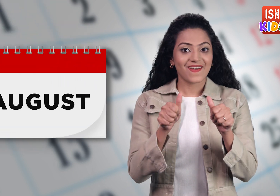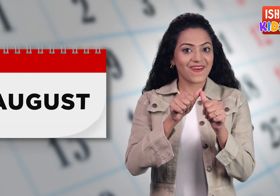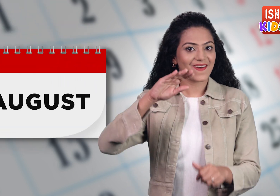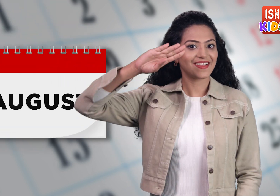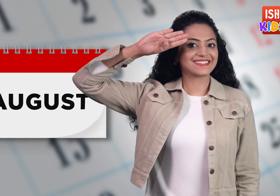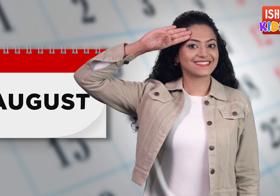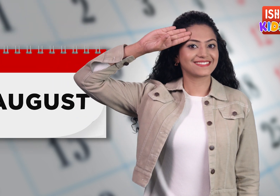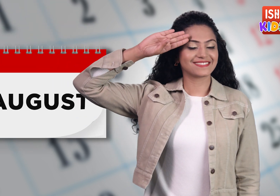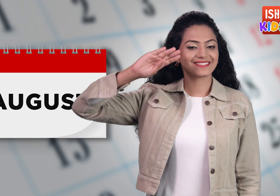August,